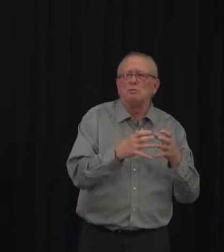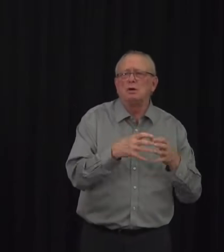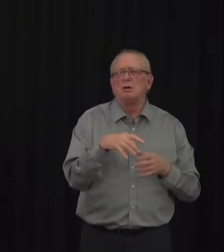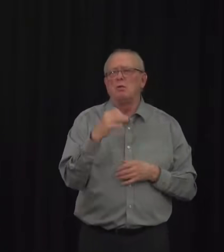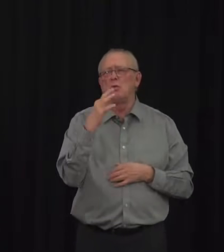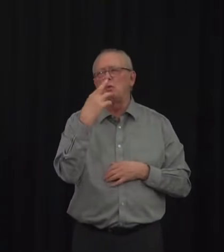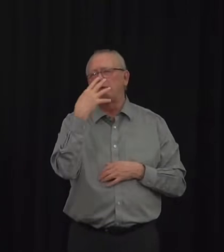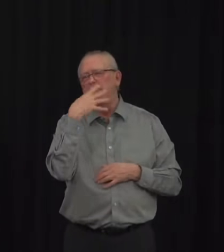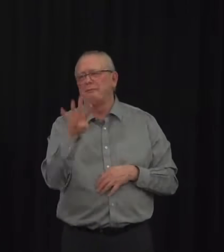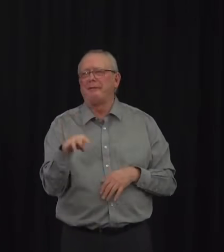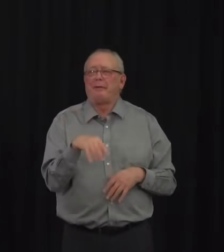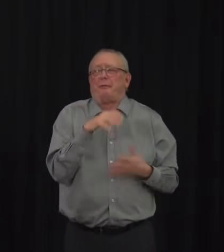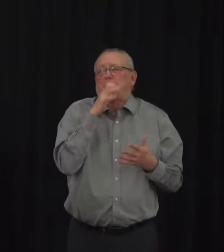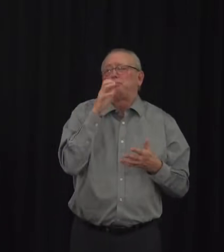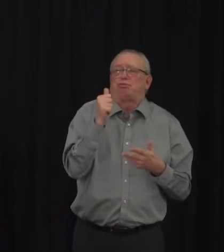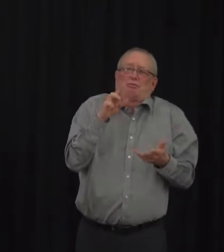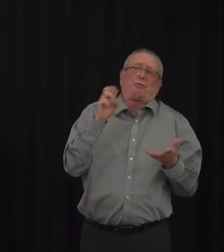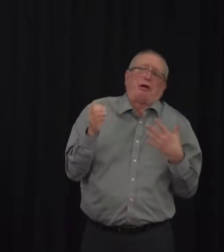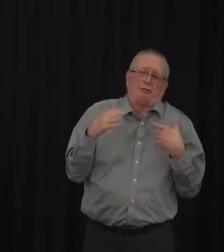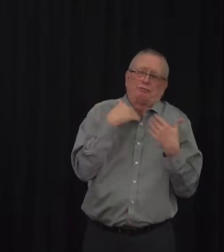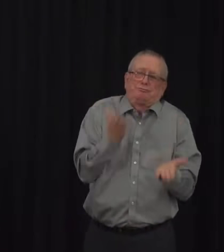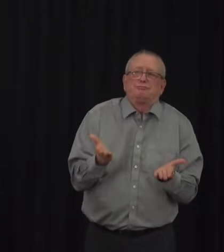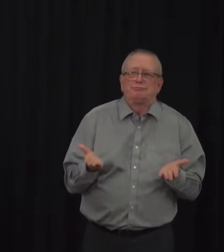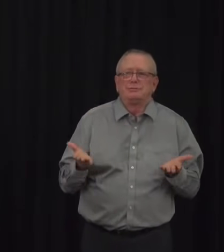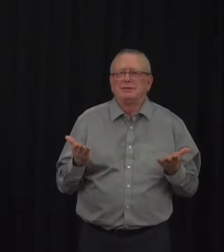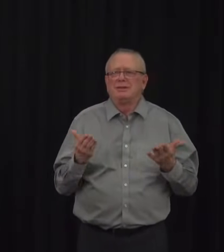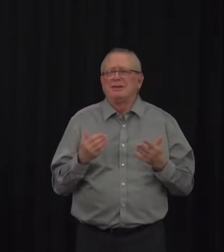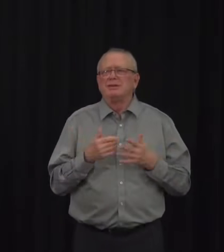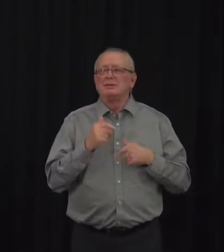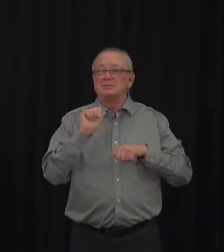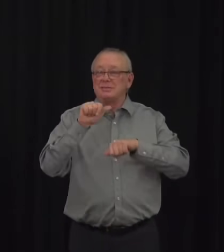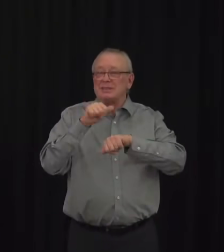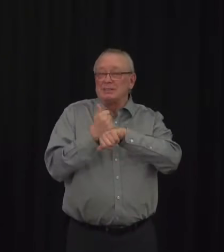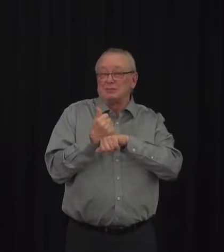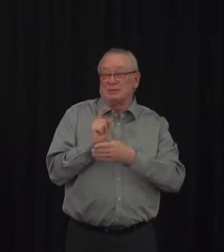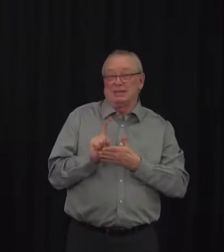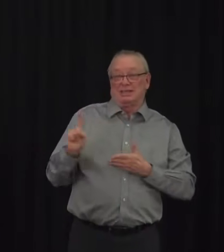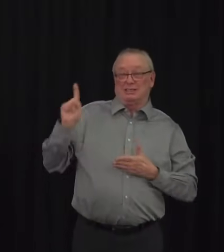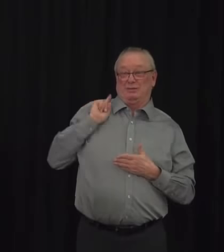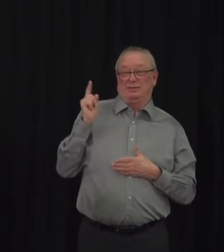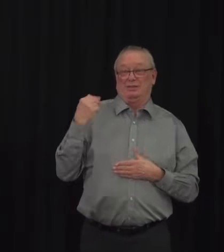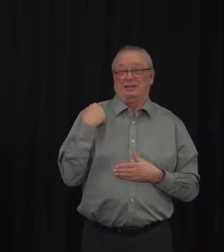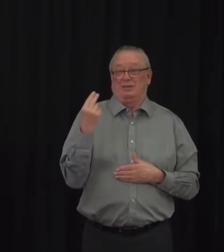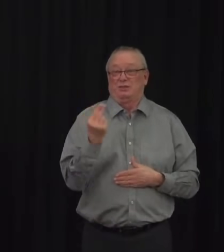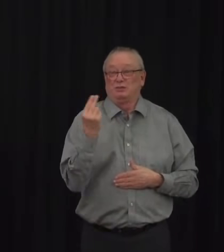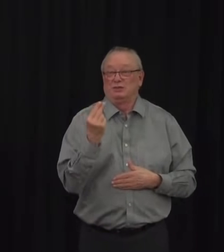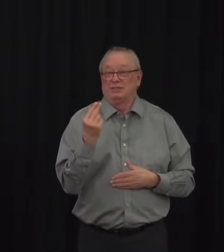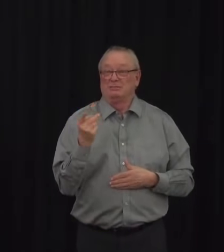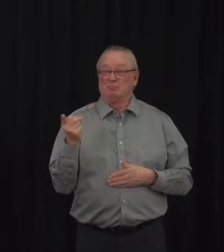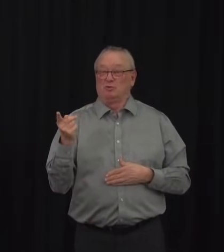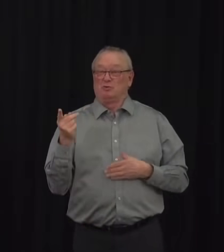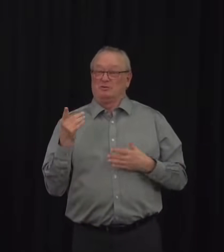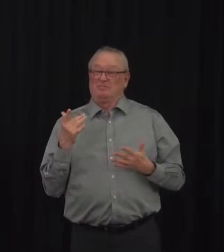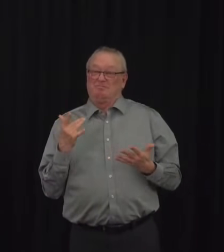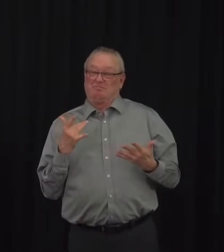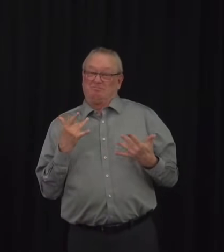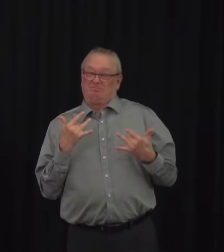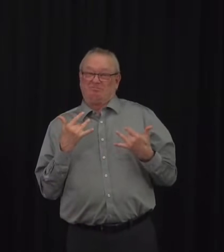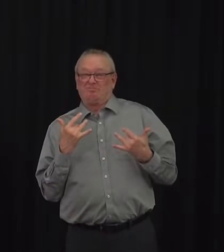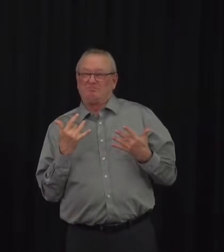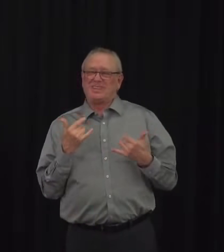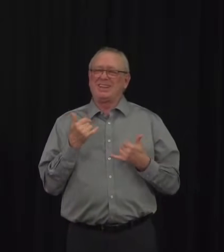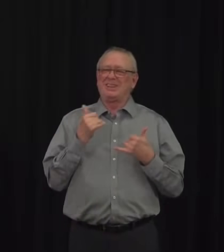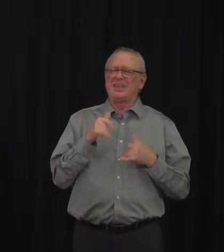in place last Thursday. I'm just wondering, it makes me wonder, I'm still looking for